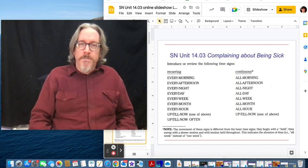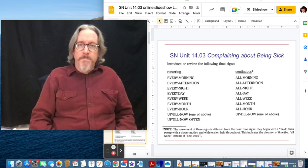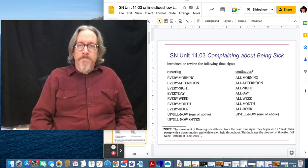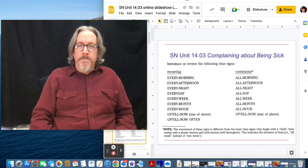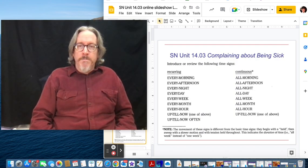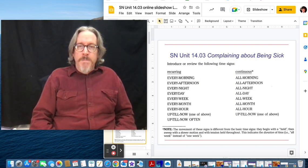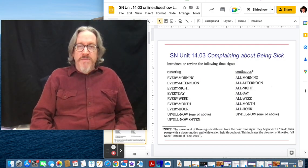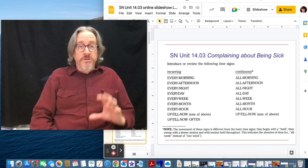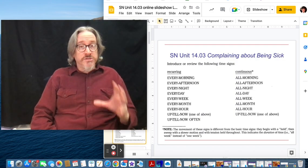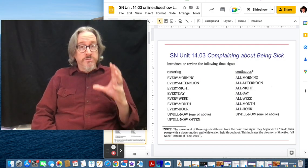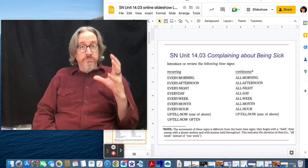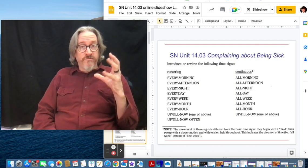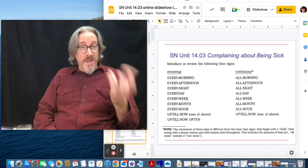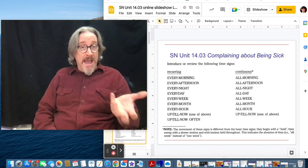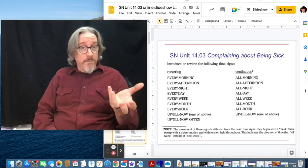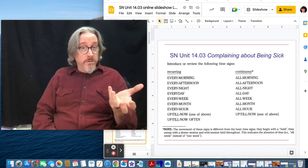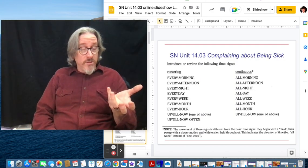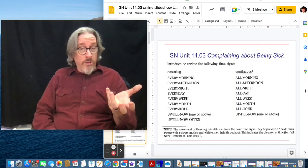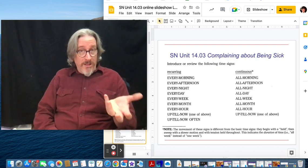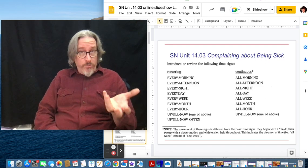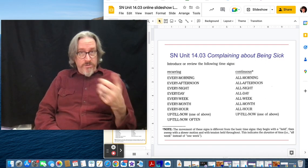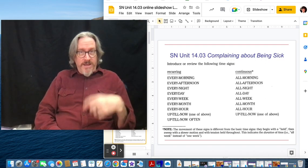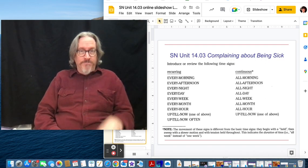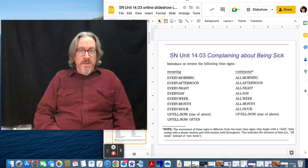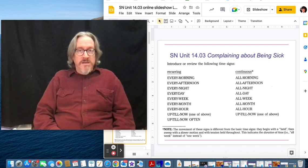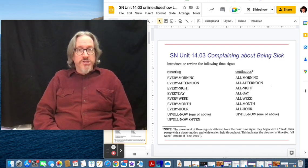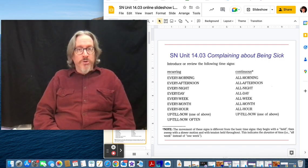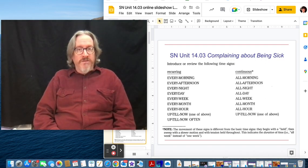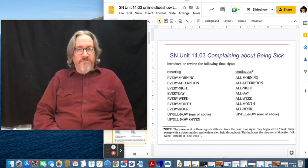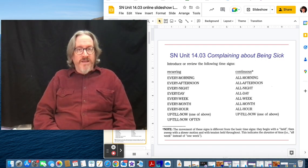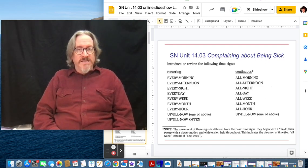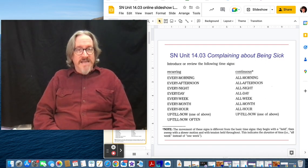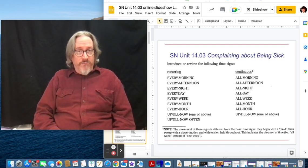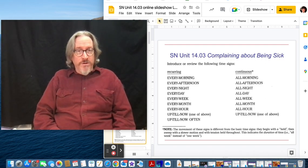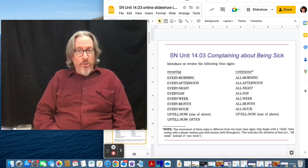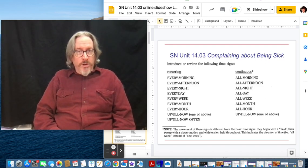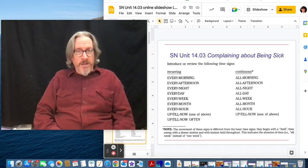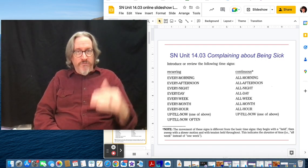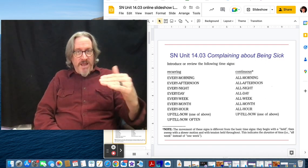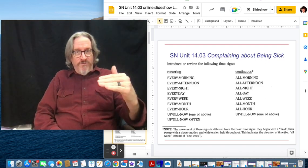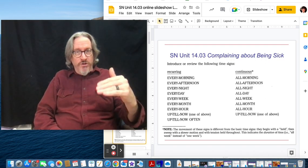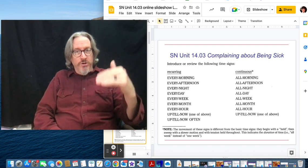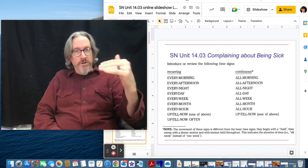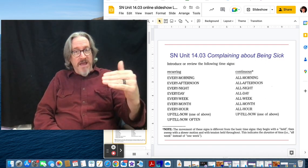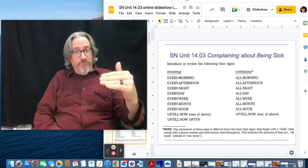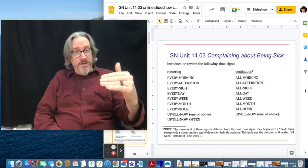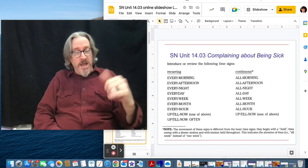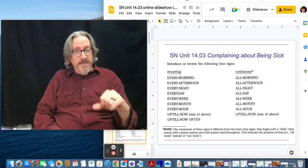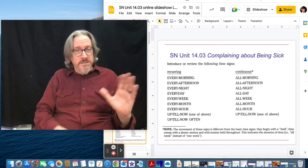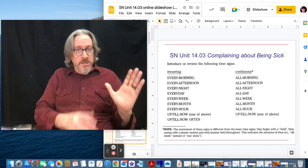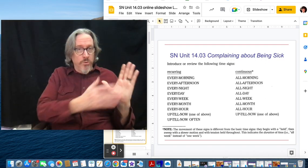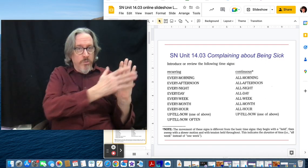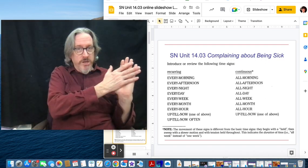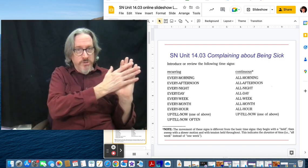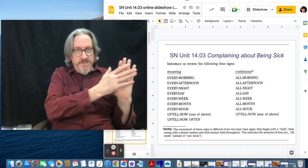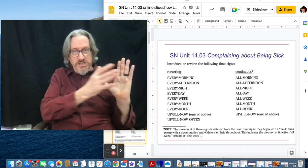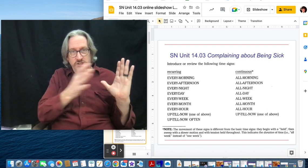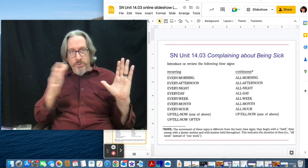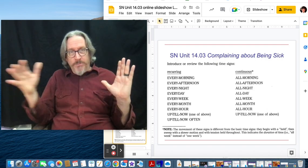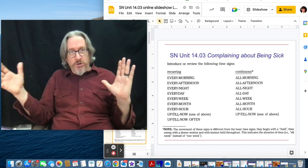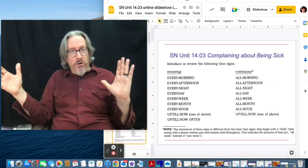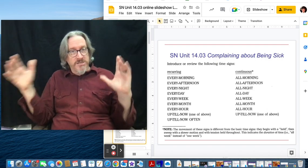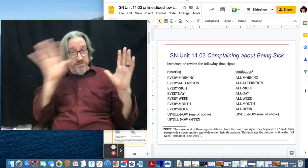Um, and there's vocab that will help with that. So if it's every morning, every afternoon, every night, we want to use